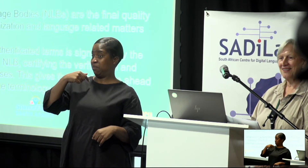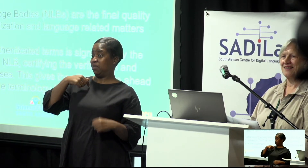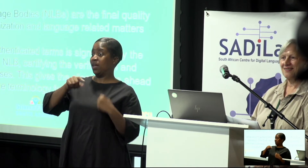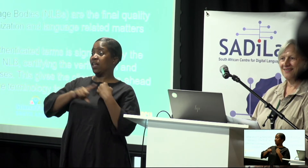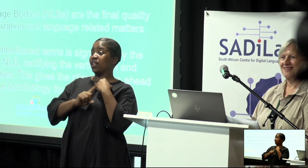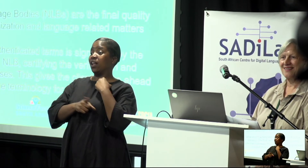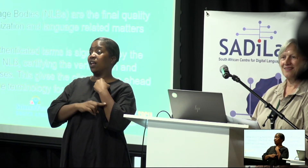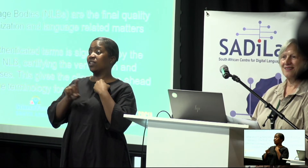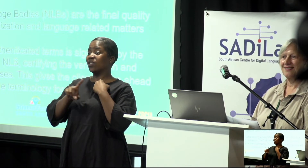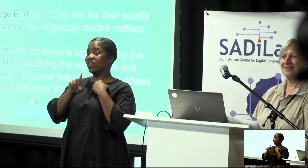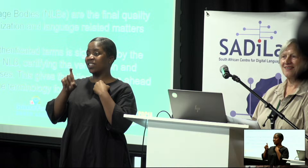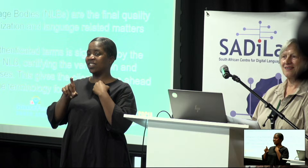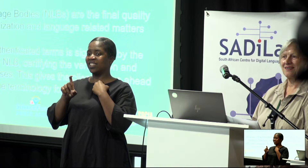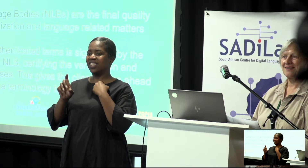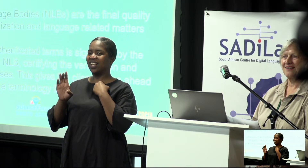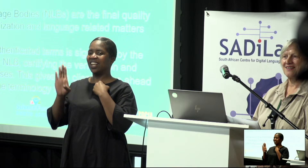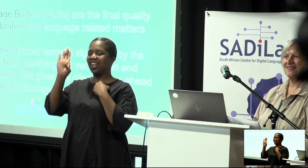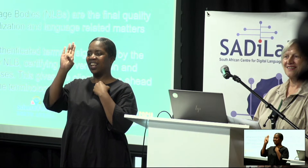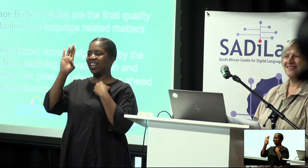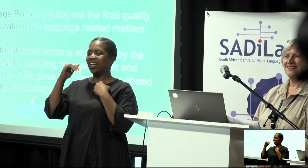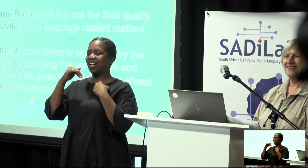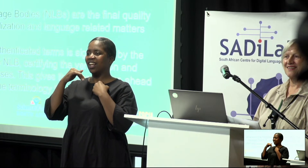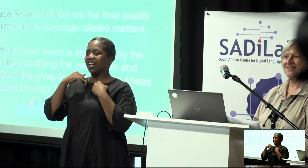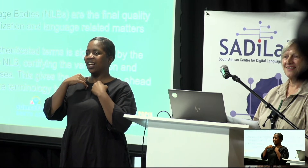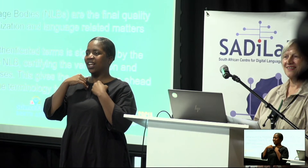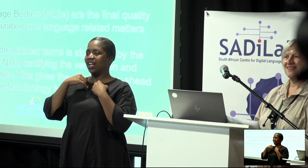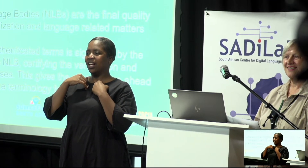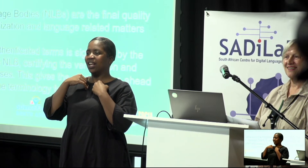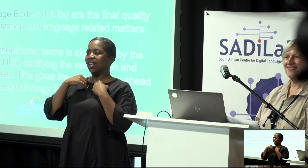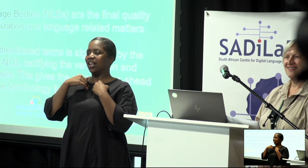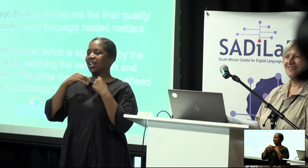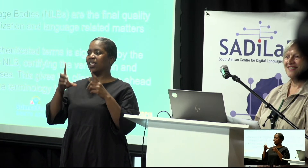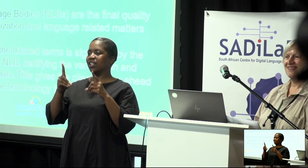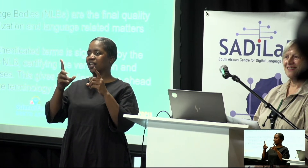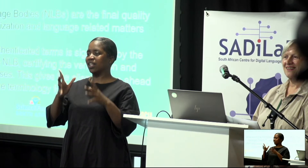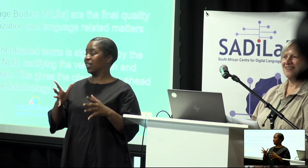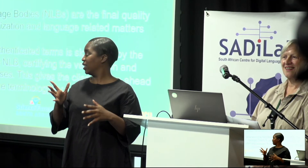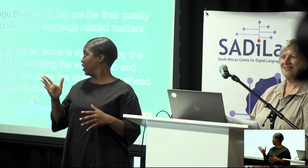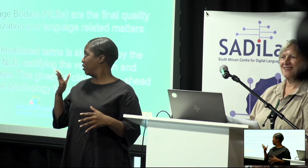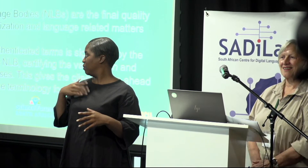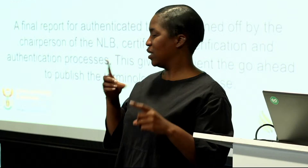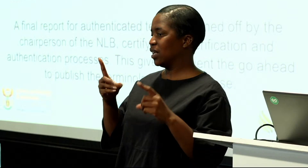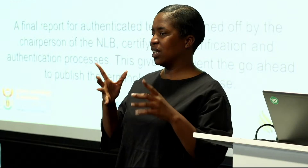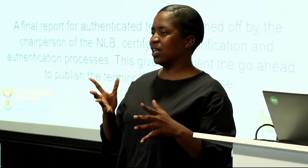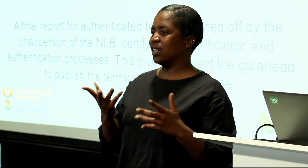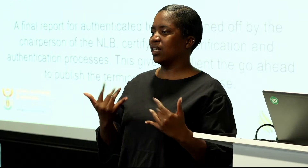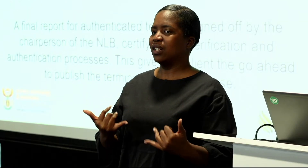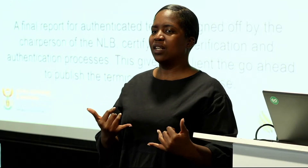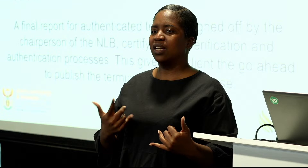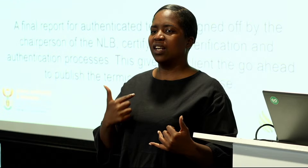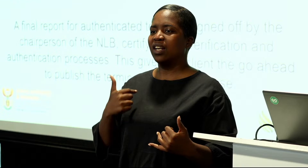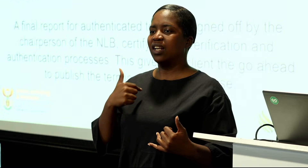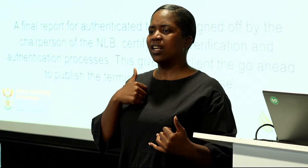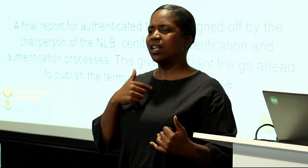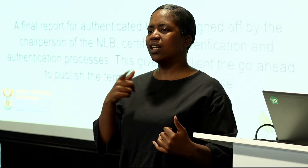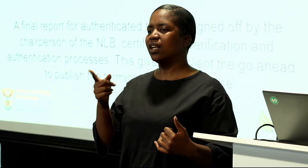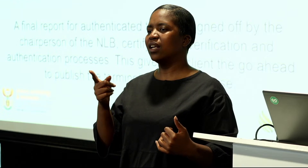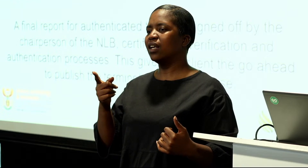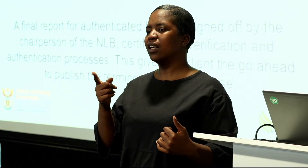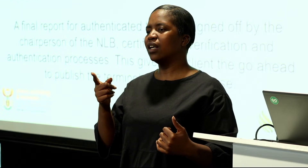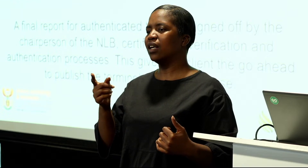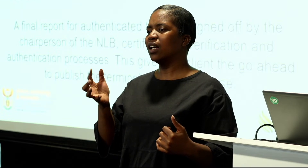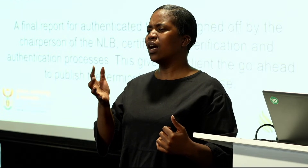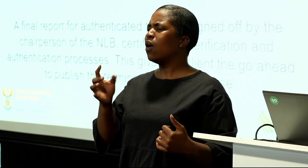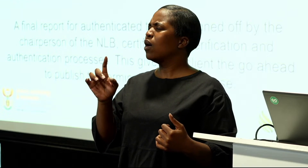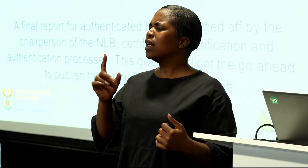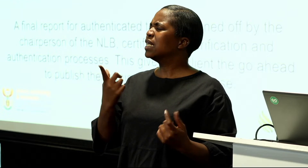question. Good. I'll direct this one to my director there. It's more on the basis of rather,